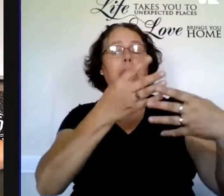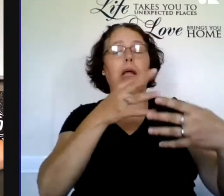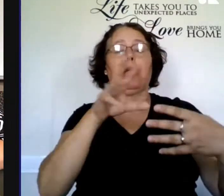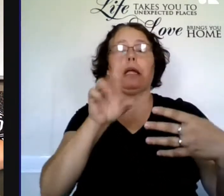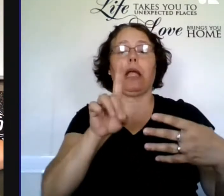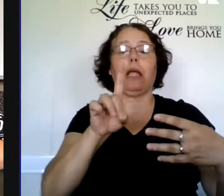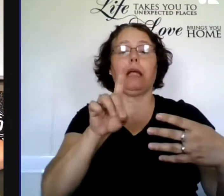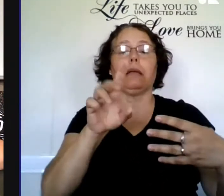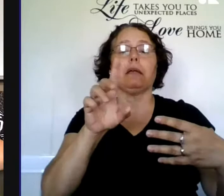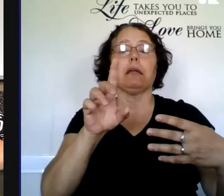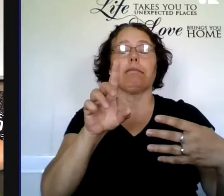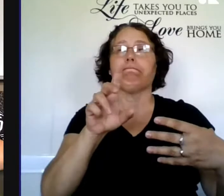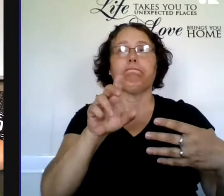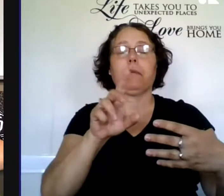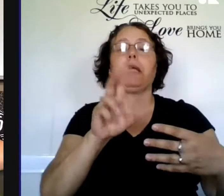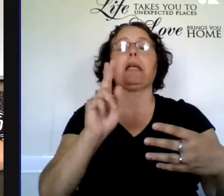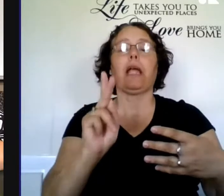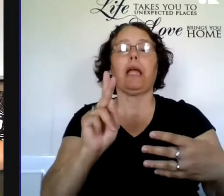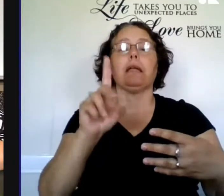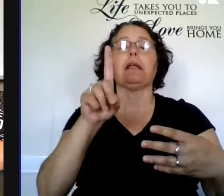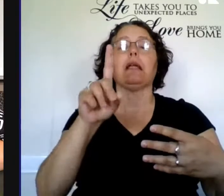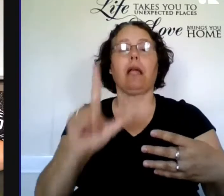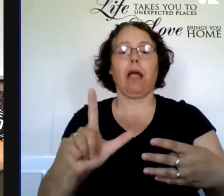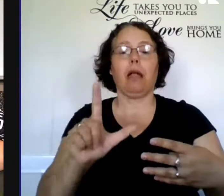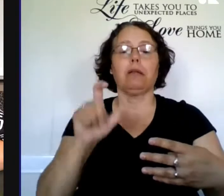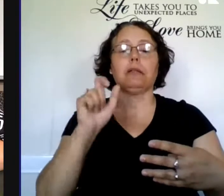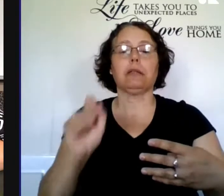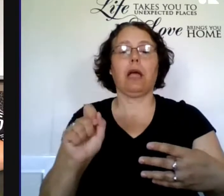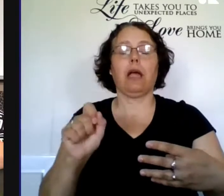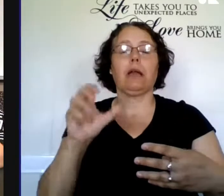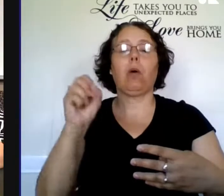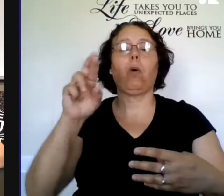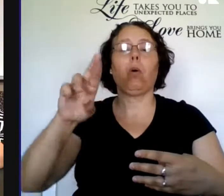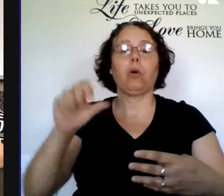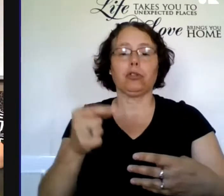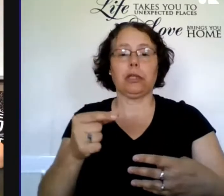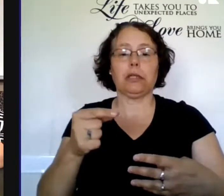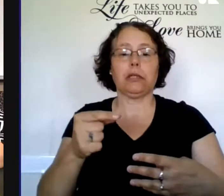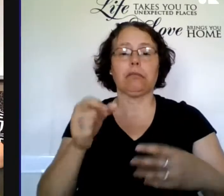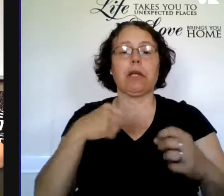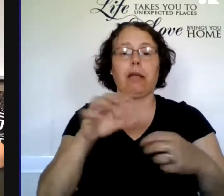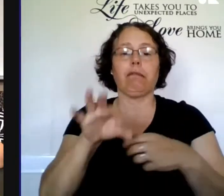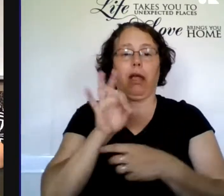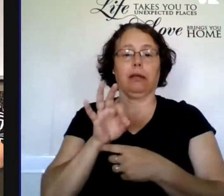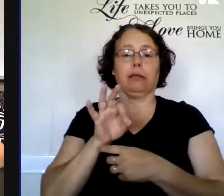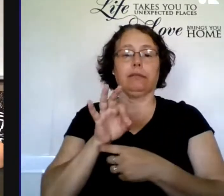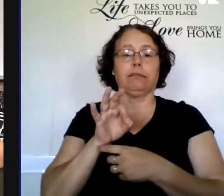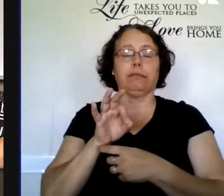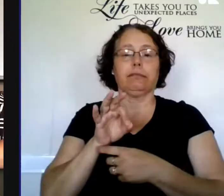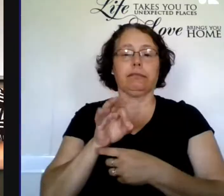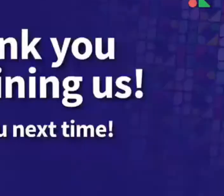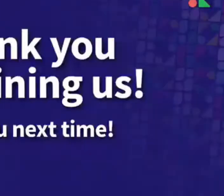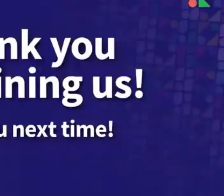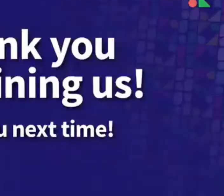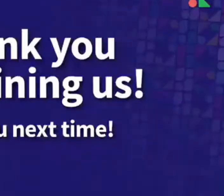of our online virtual events. Have a great day, everyone. See you soon. Goodbye.